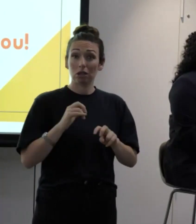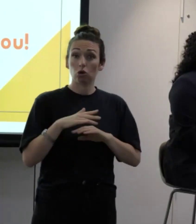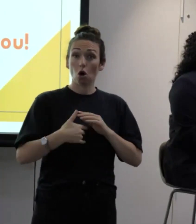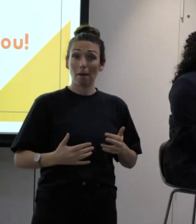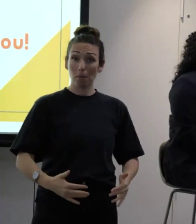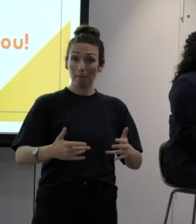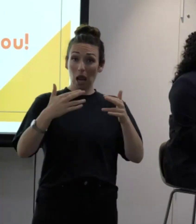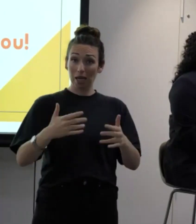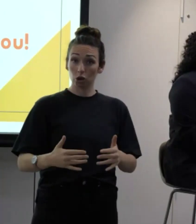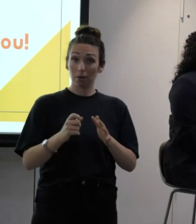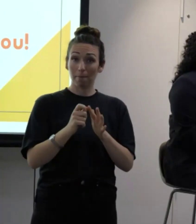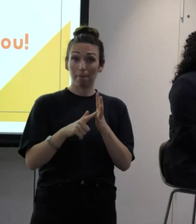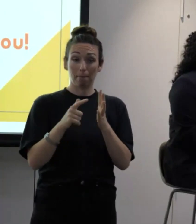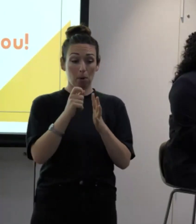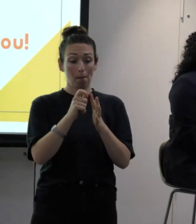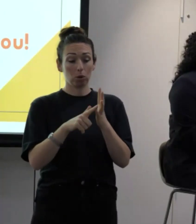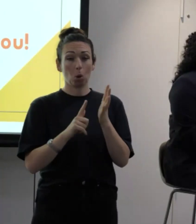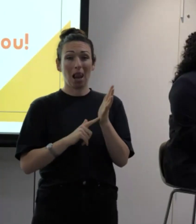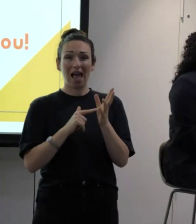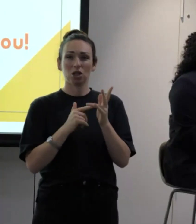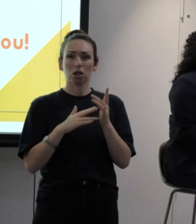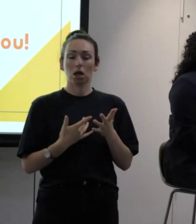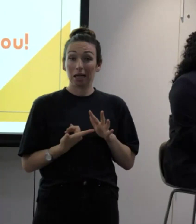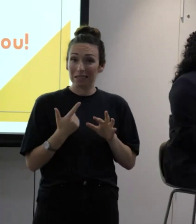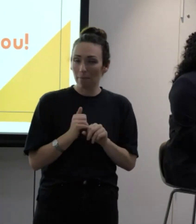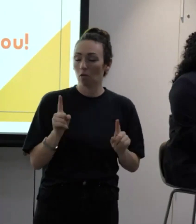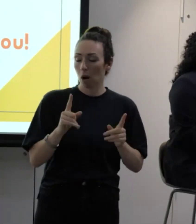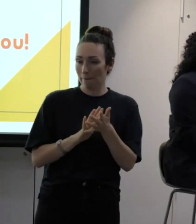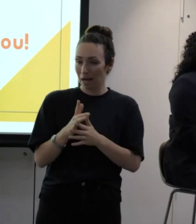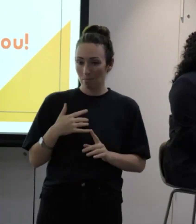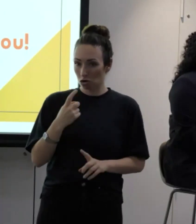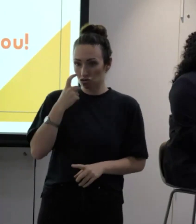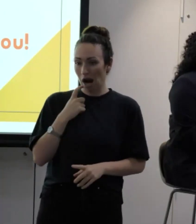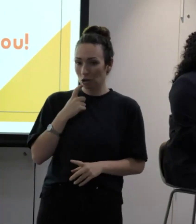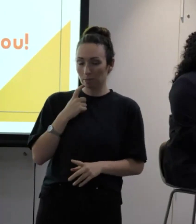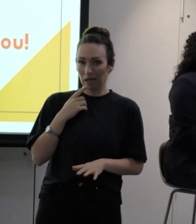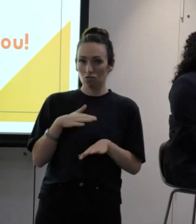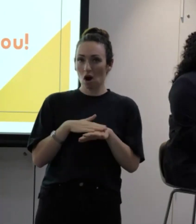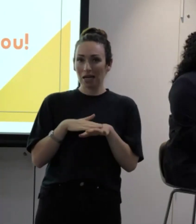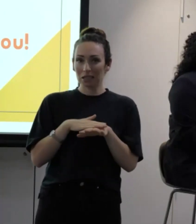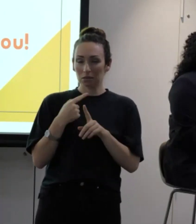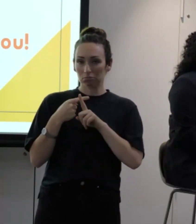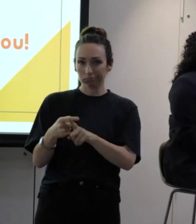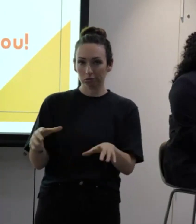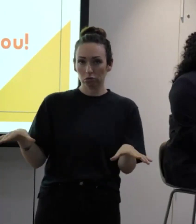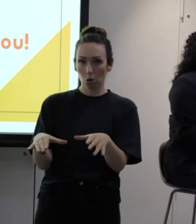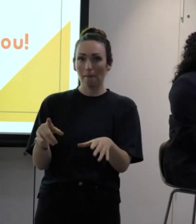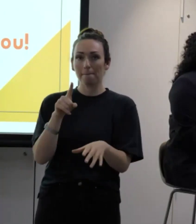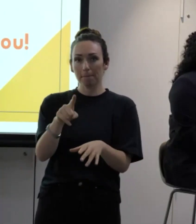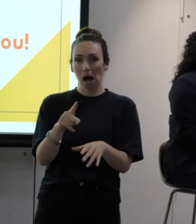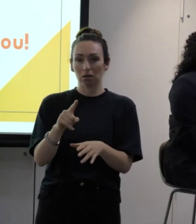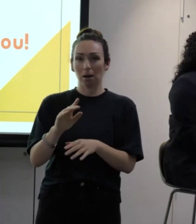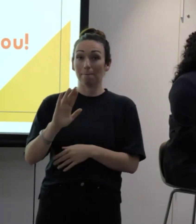populations? As an example of what I mean, I'm not trying to be in any way racist, but anecdotally, for example,